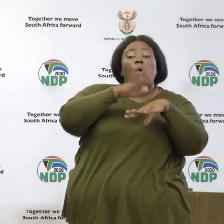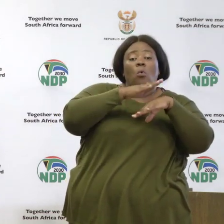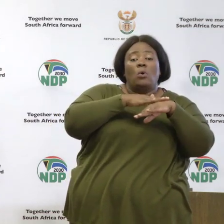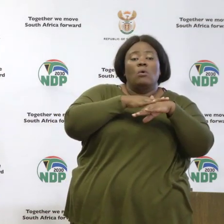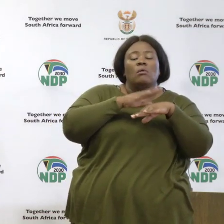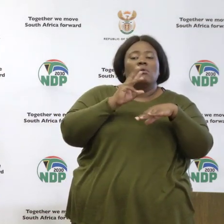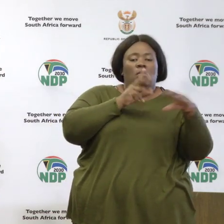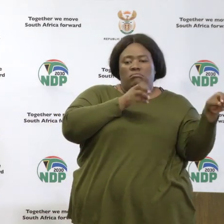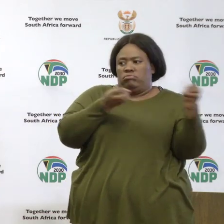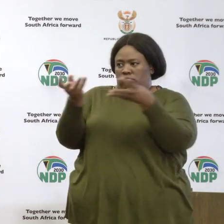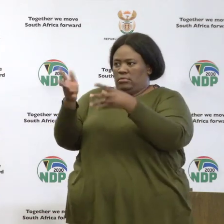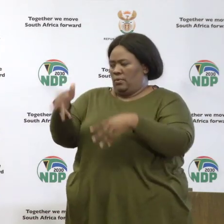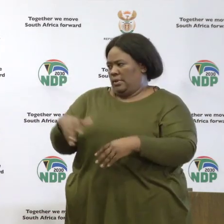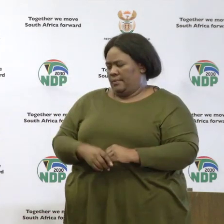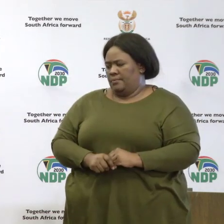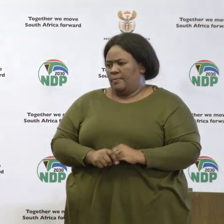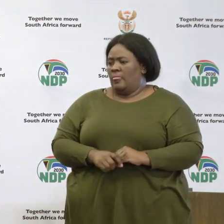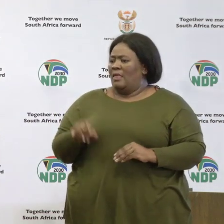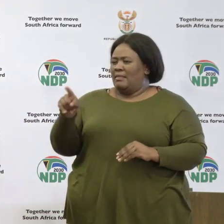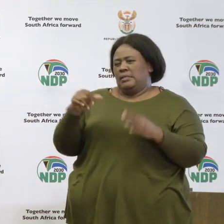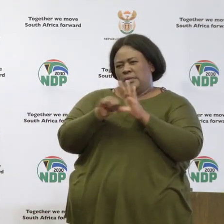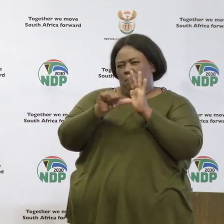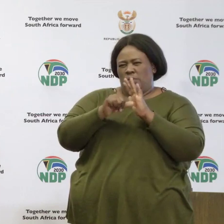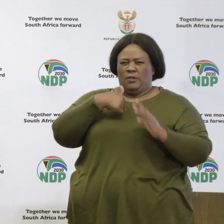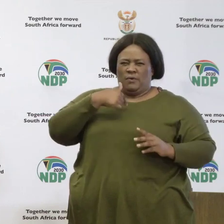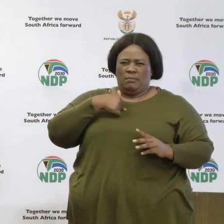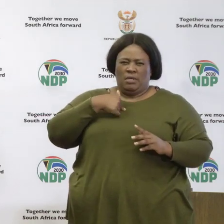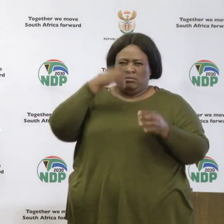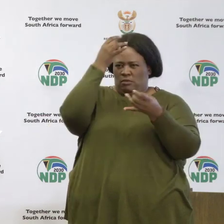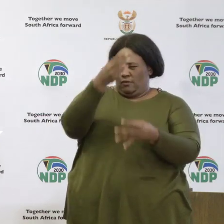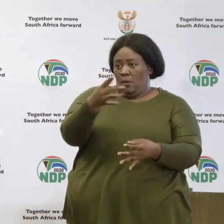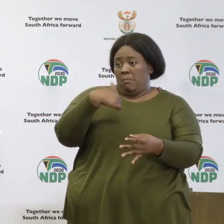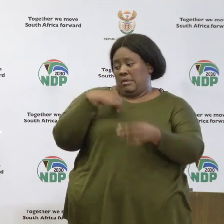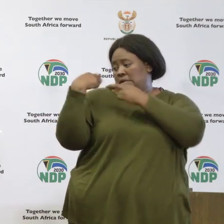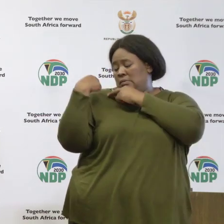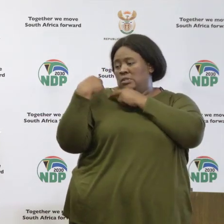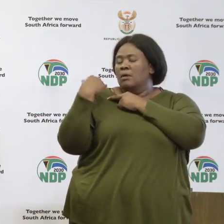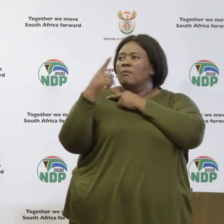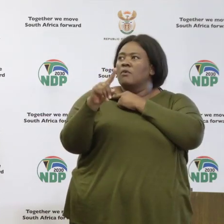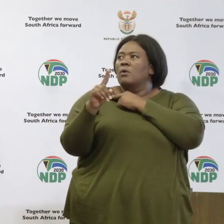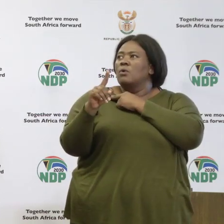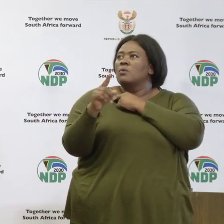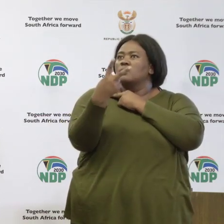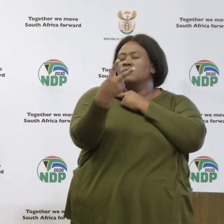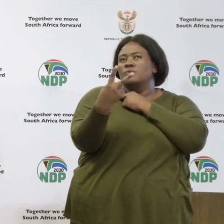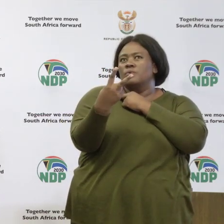At this point, it is important for me to indicate that I am responsible for two